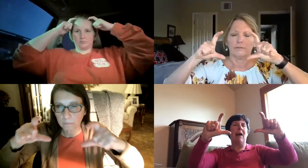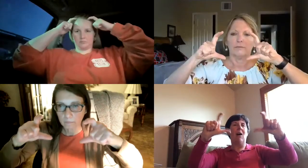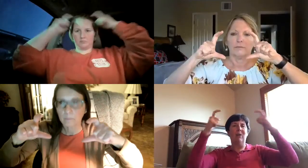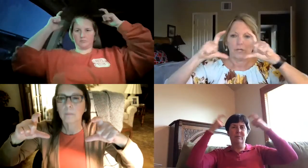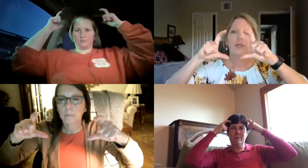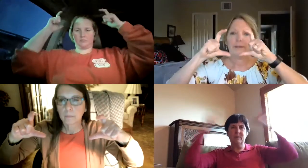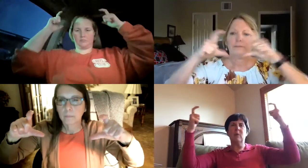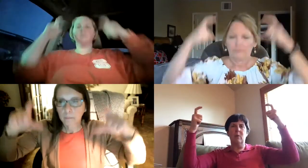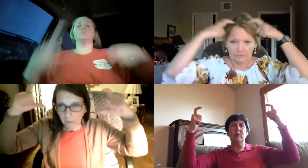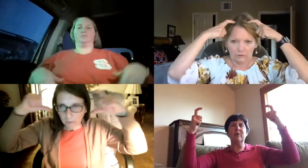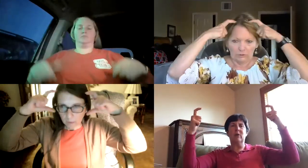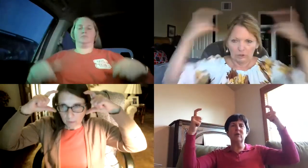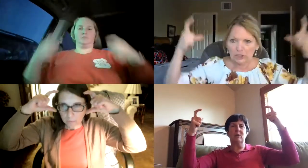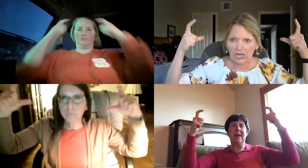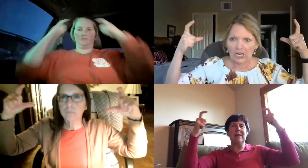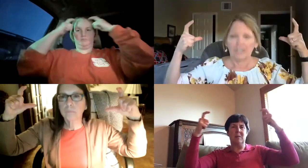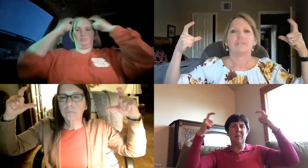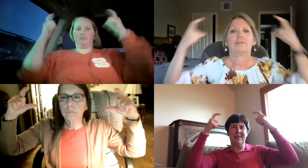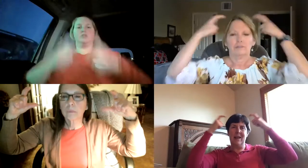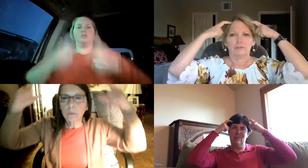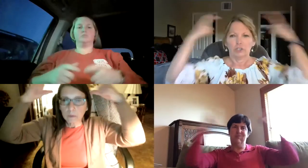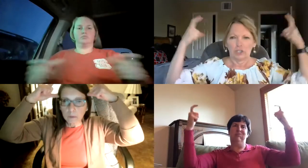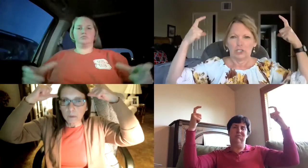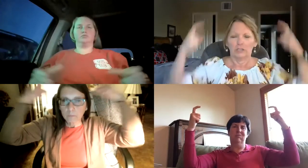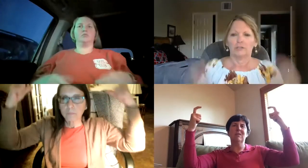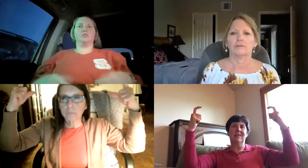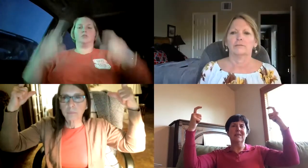bent L. Okay. What we refer to it as, a bent L.